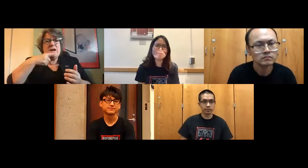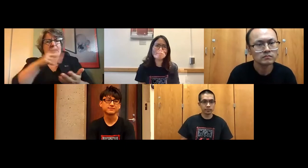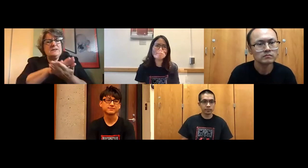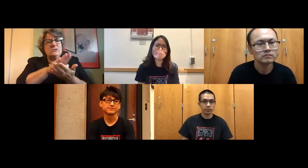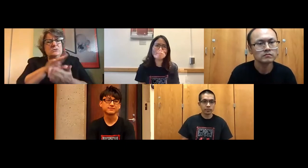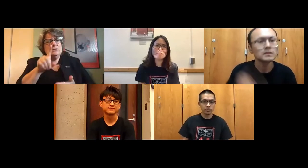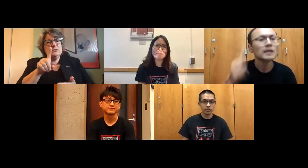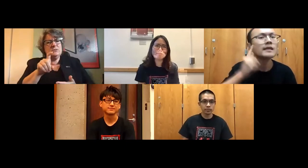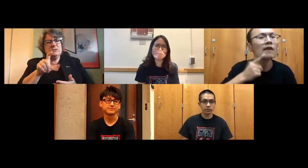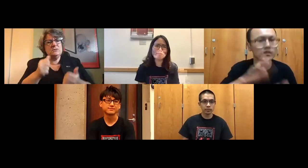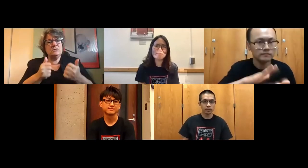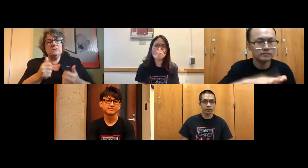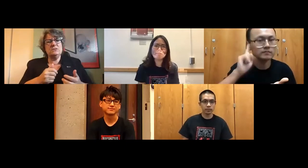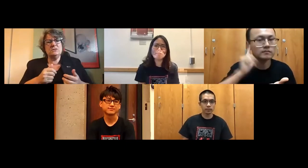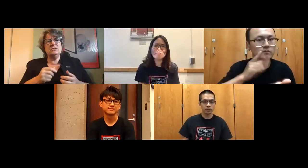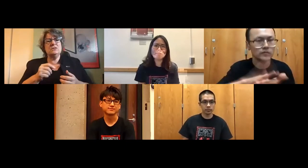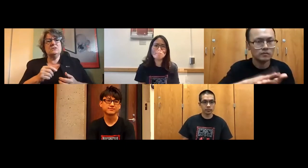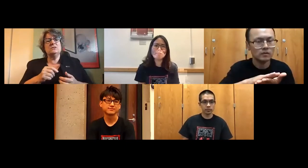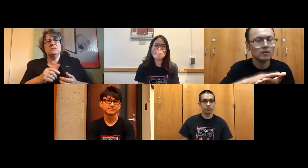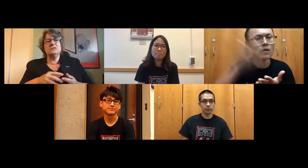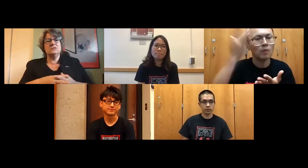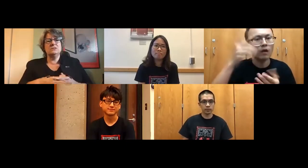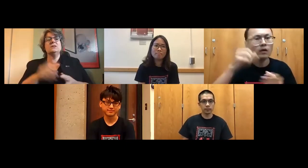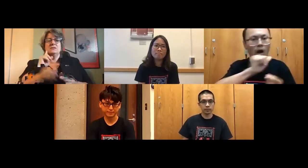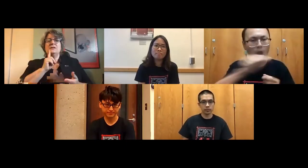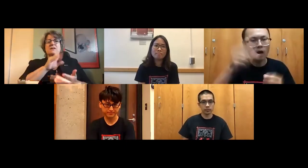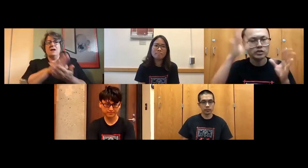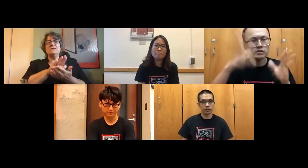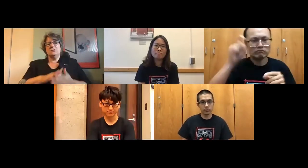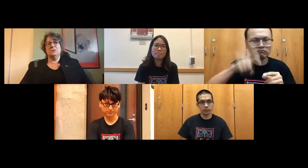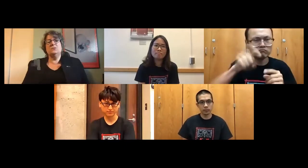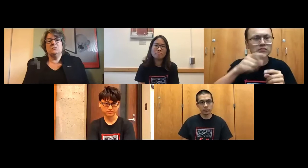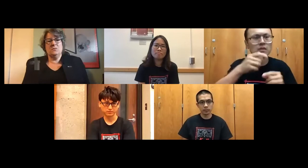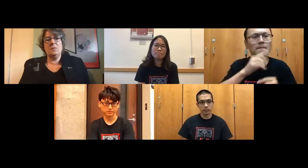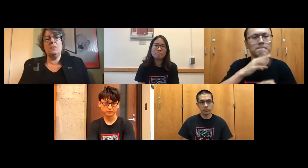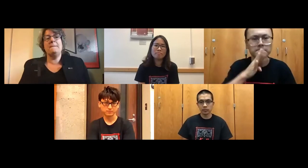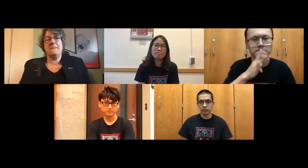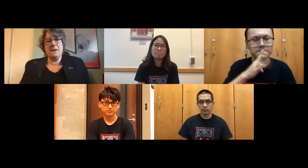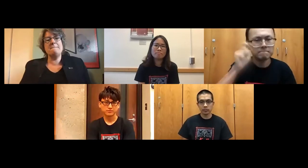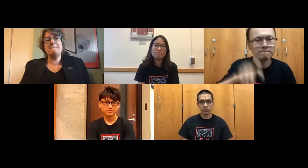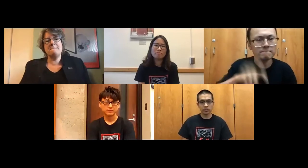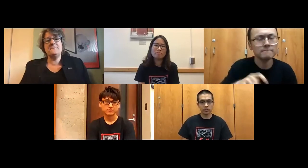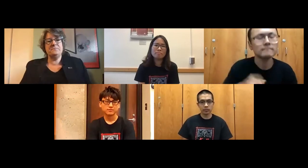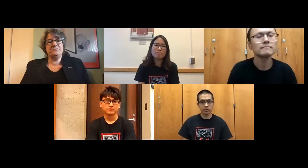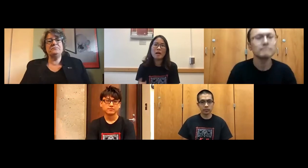deaf student? Was it a hearing school or a deaf school? It was a deaf school. Okay, just clarifying. But it